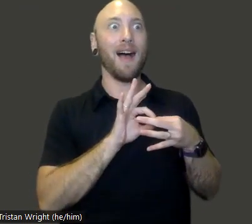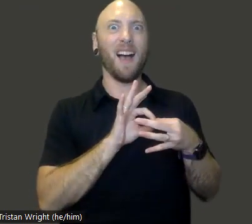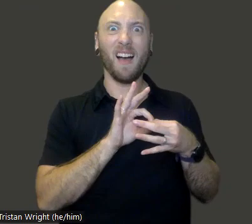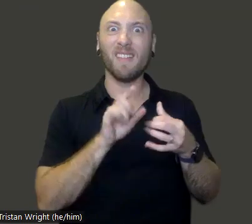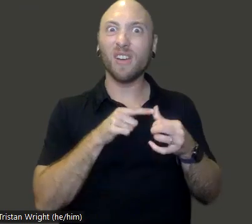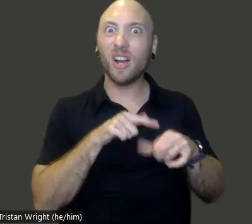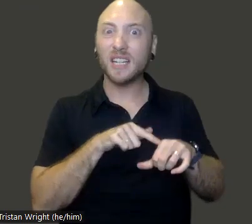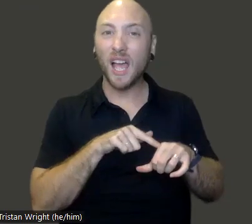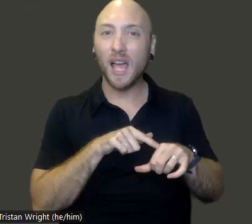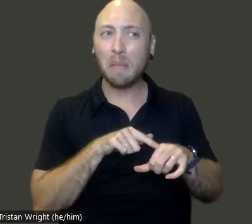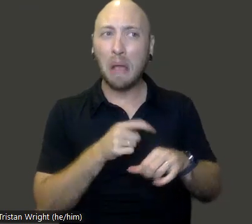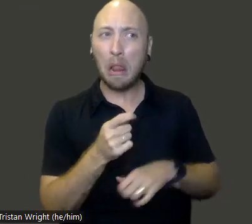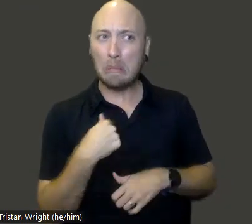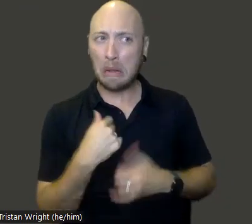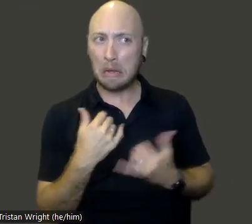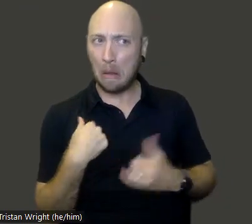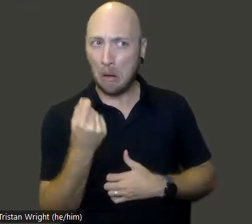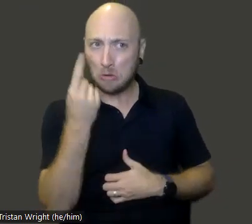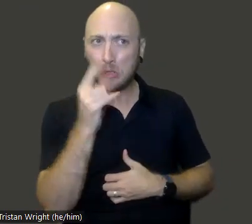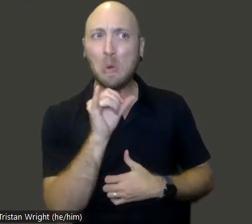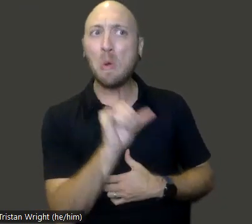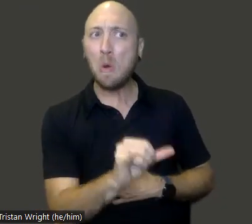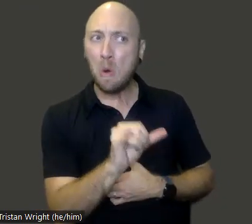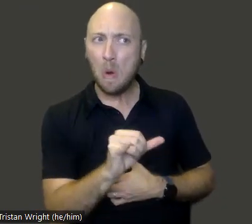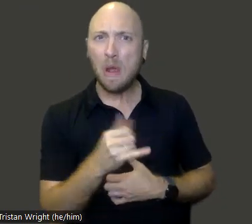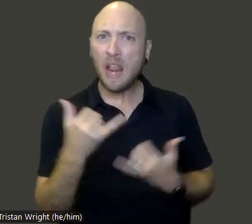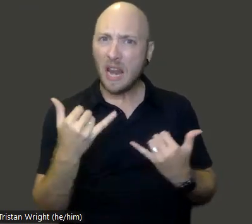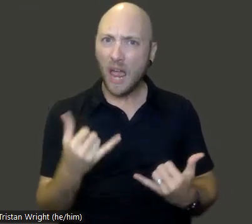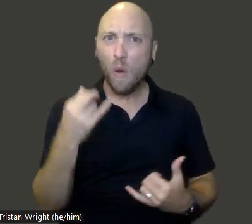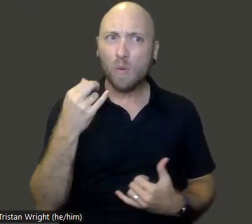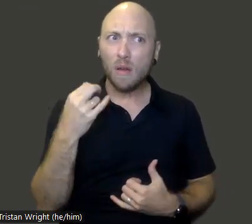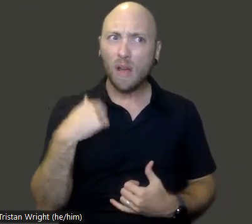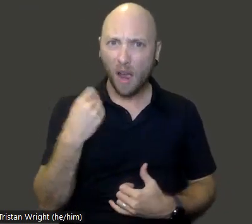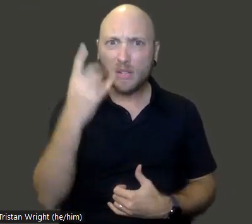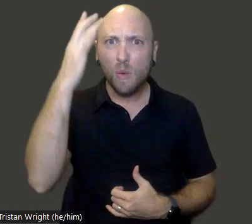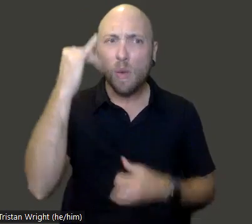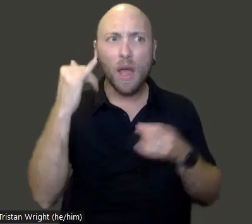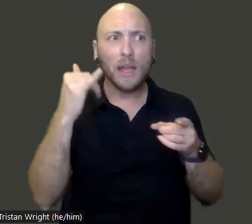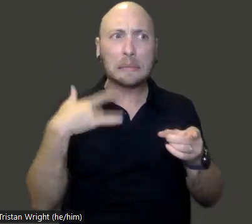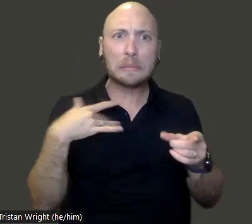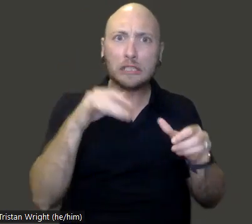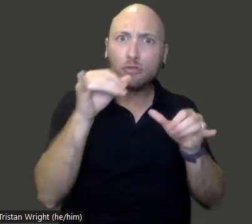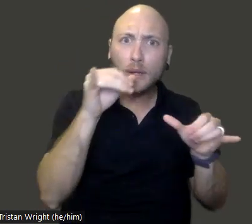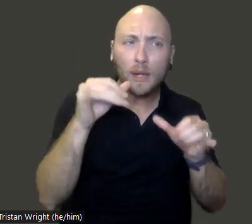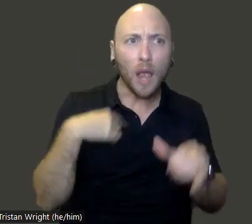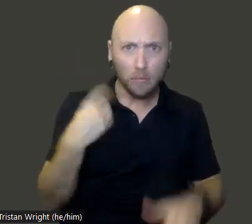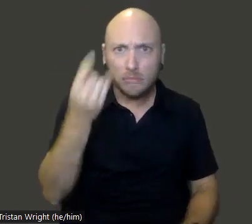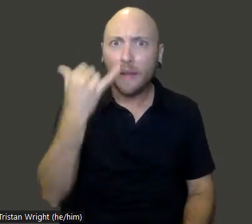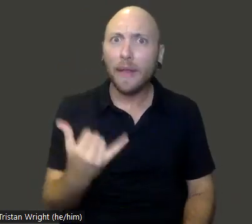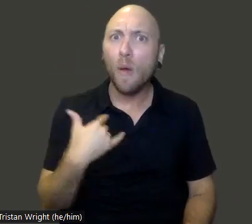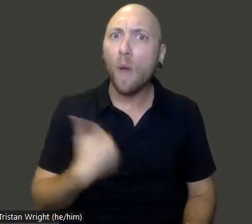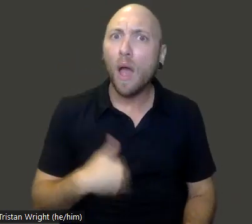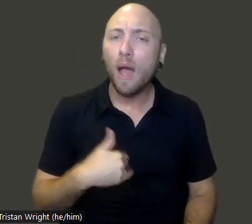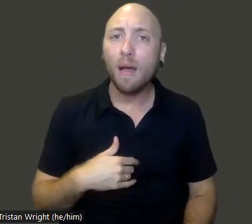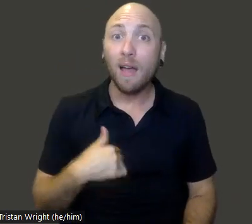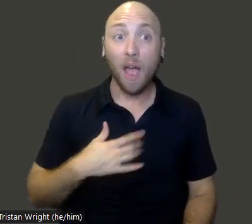I understood at least a little bit more, you know. I understood maybe why he drank, and you know, and I like that